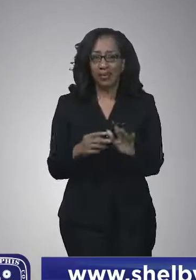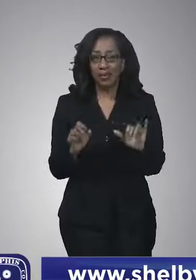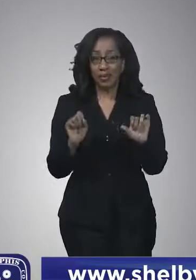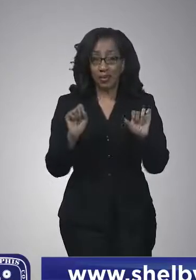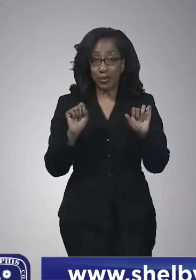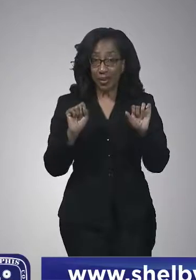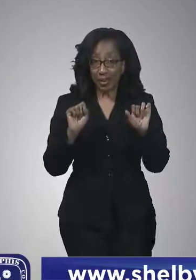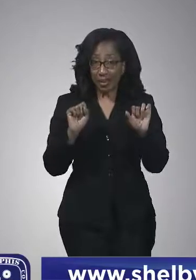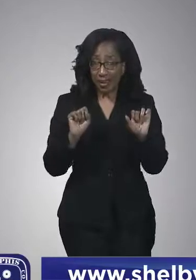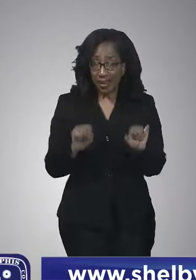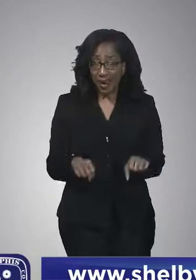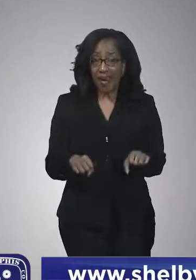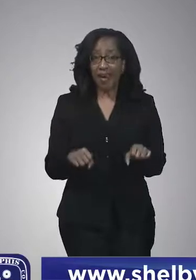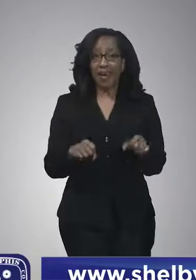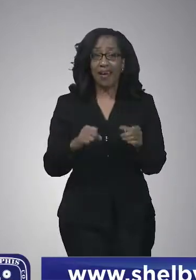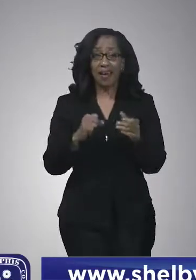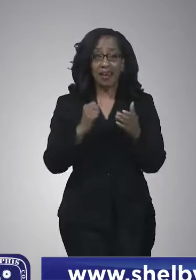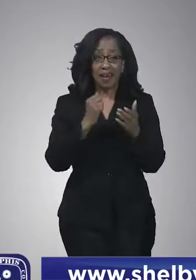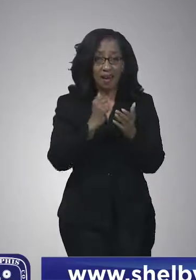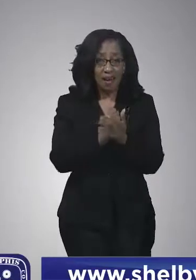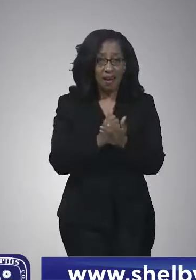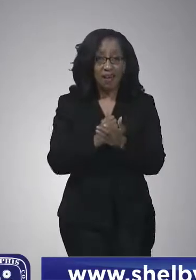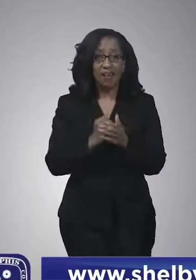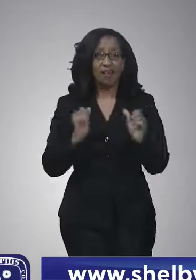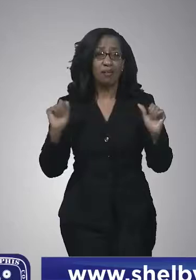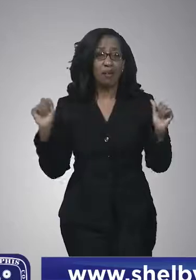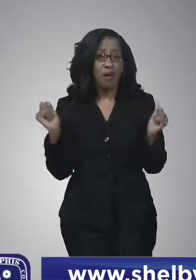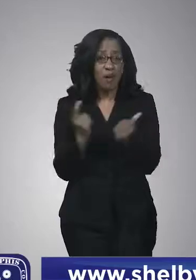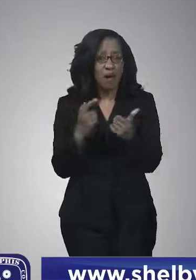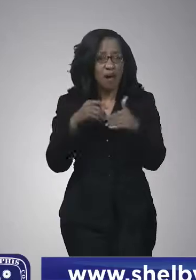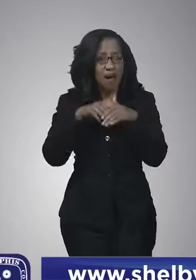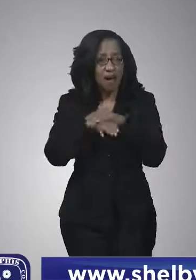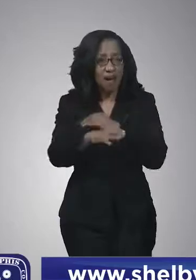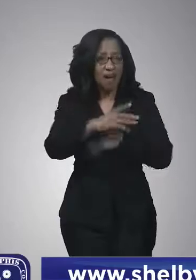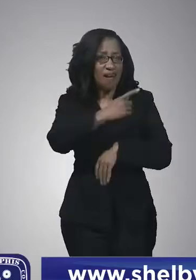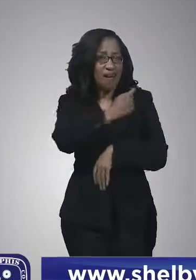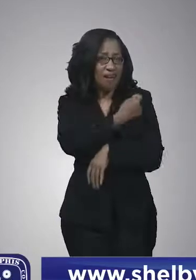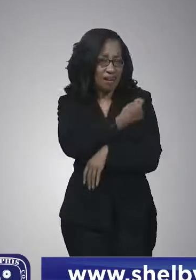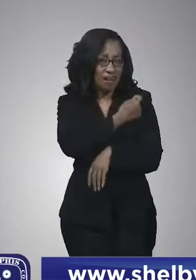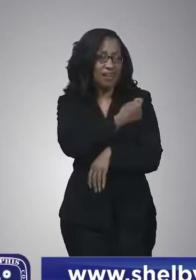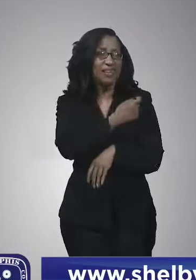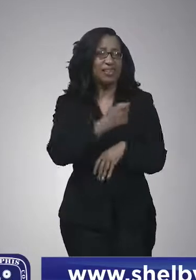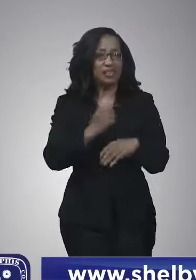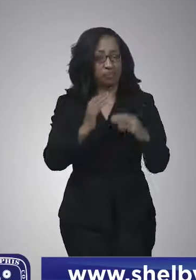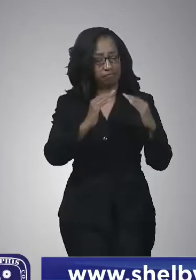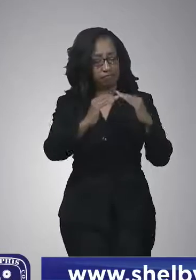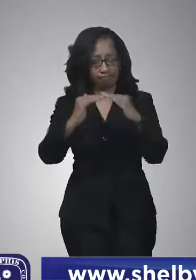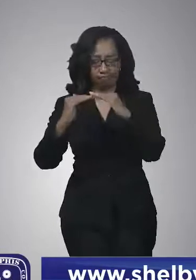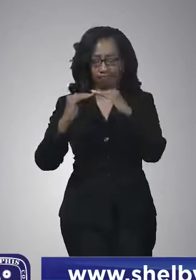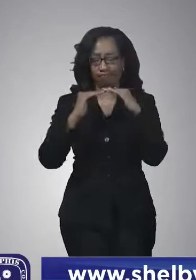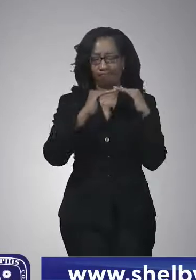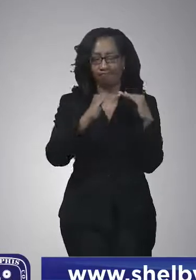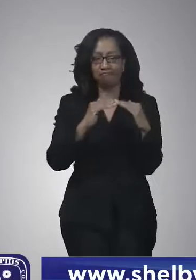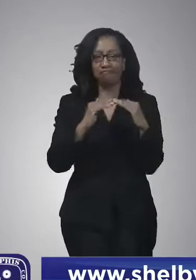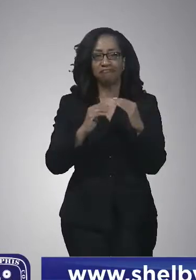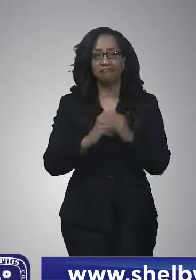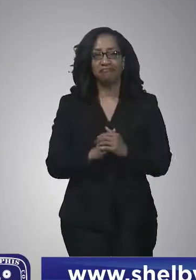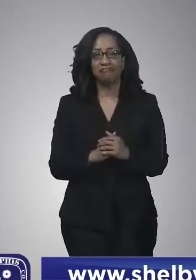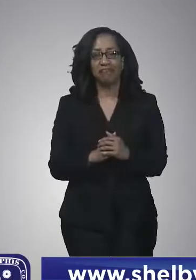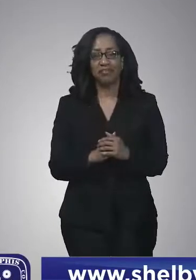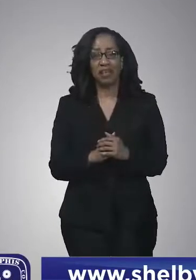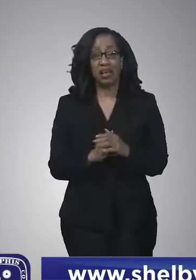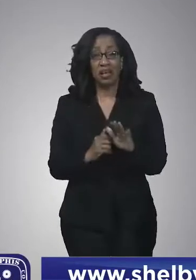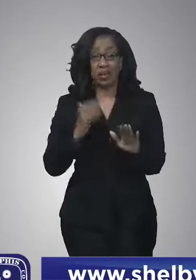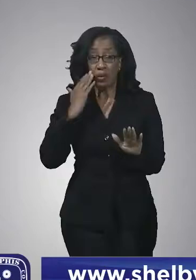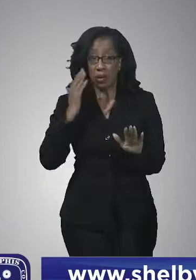we stay equitable in health access when it comes to vaccinations. Now, with that said, we know that parents will